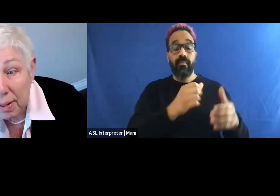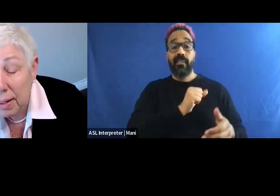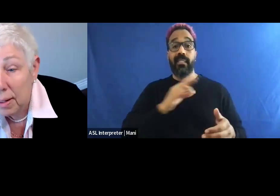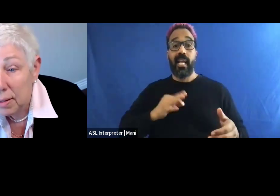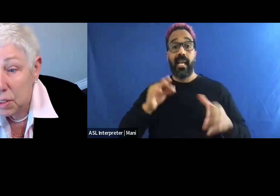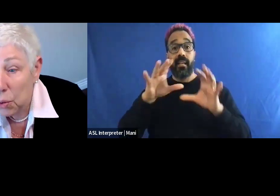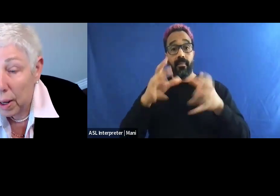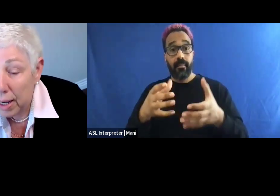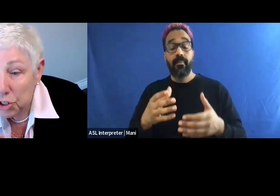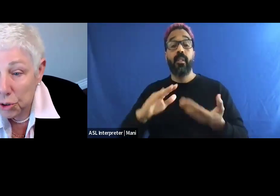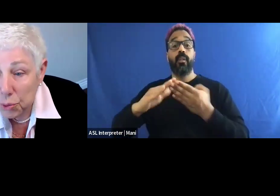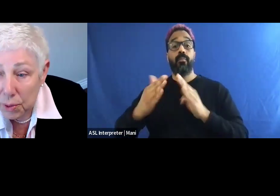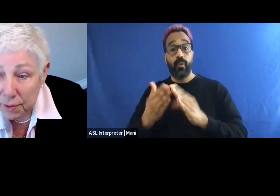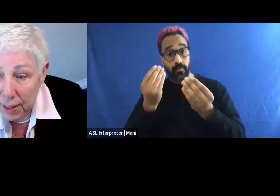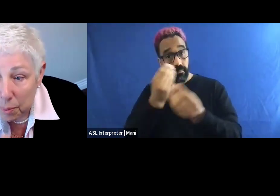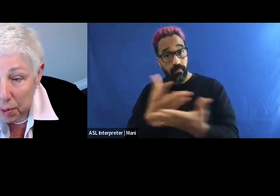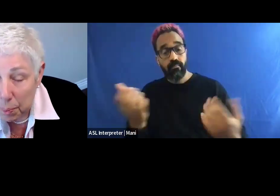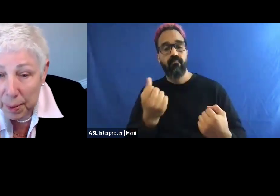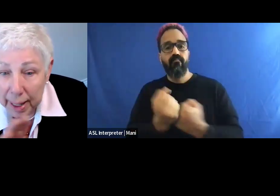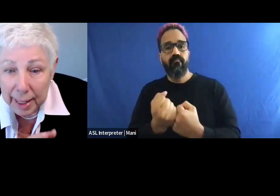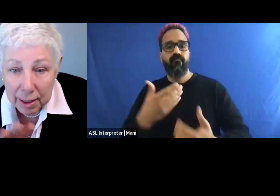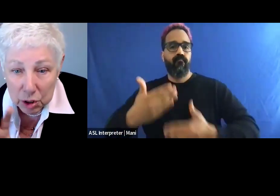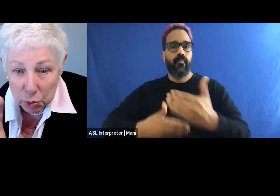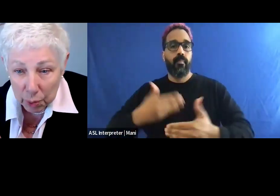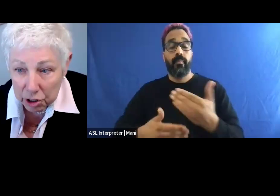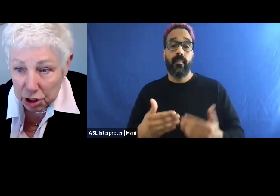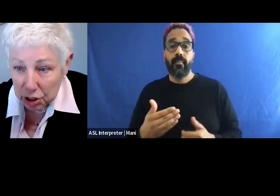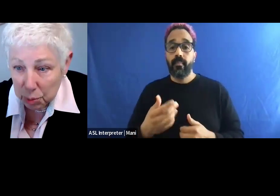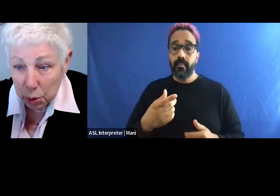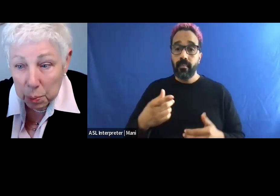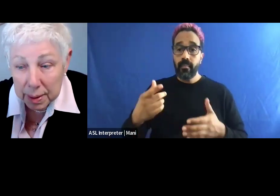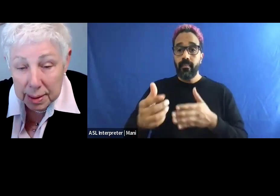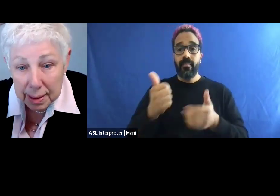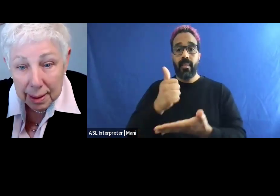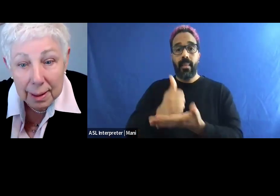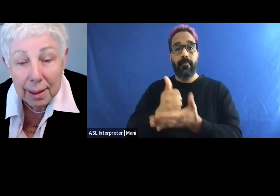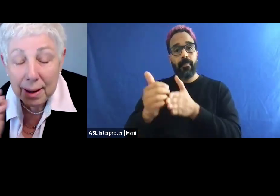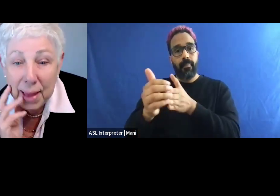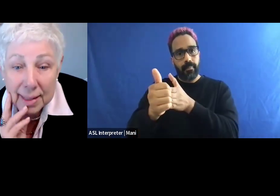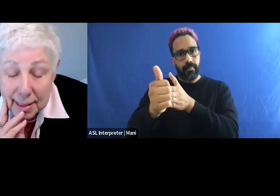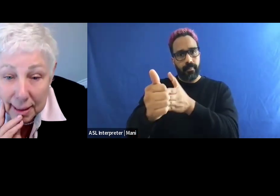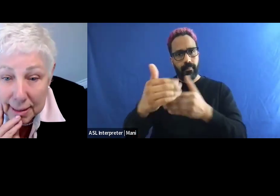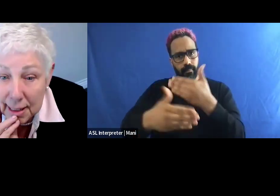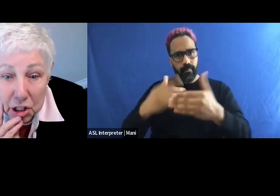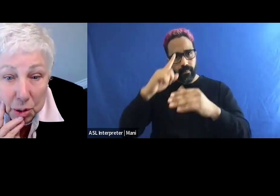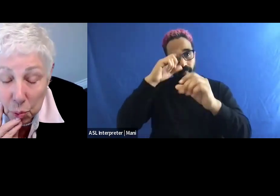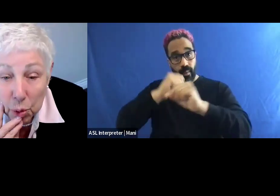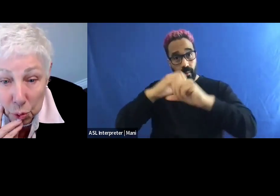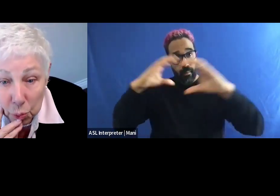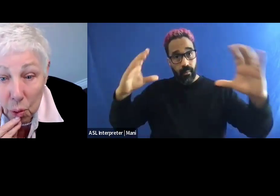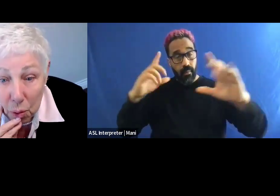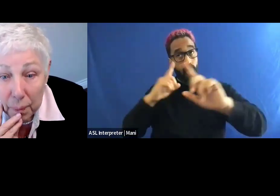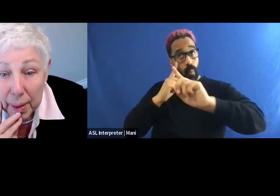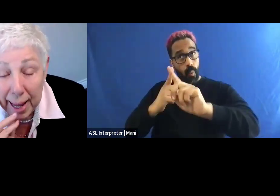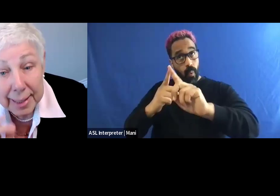you. So as you develop the planning, the direction, the purpose, that's such an